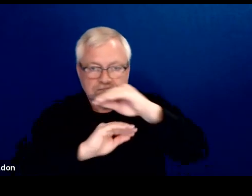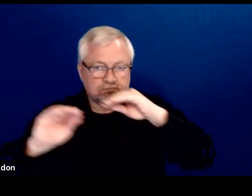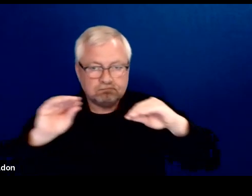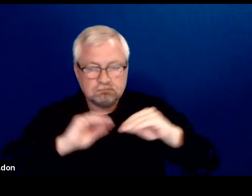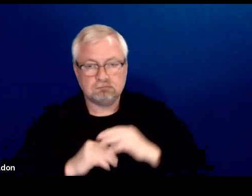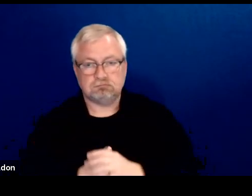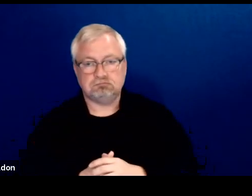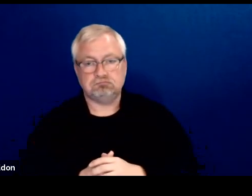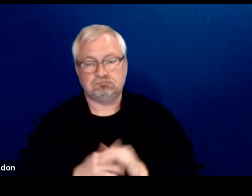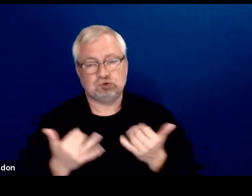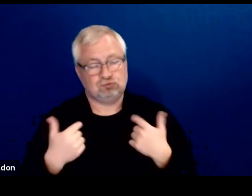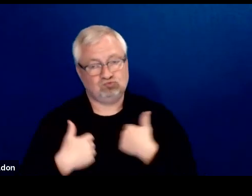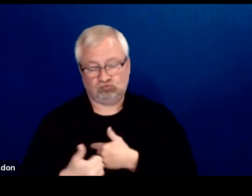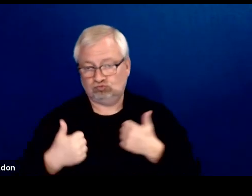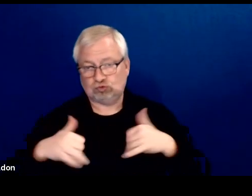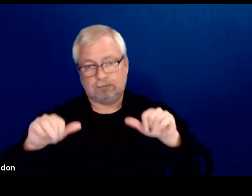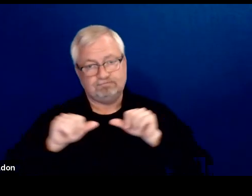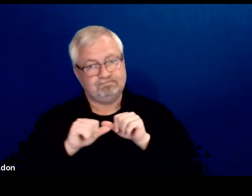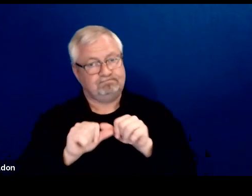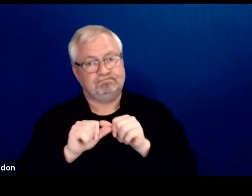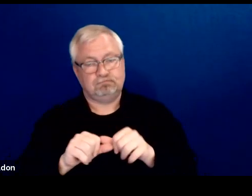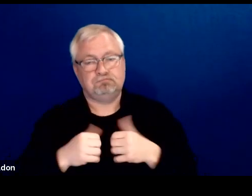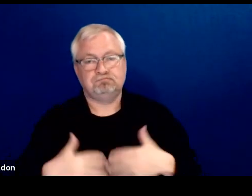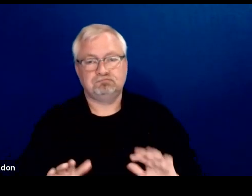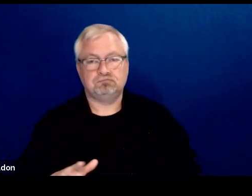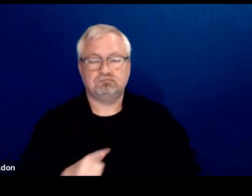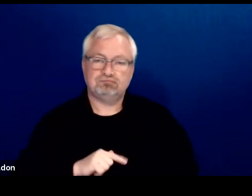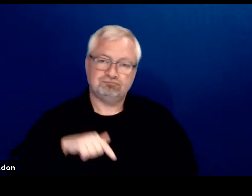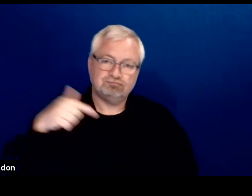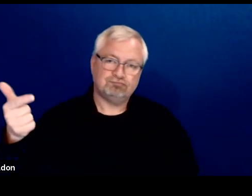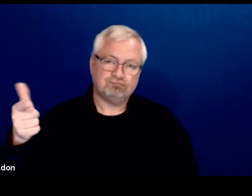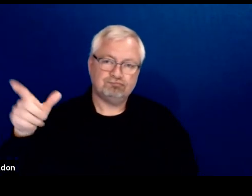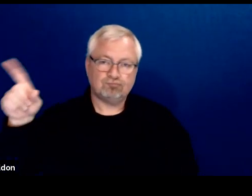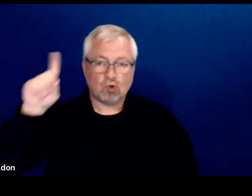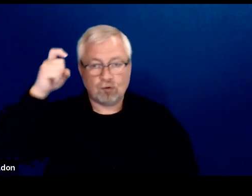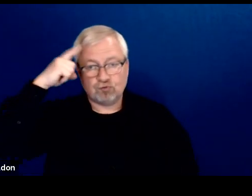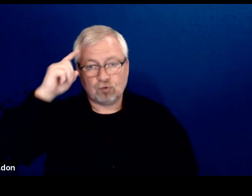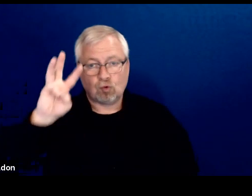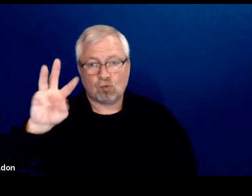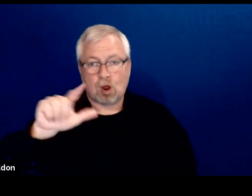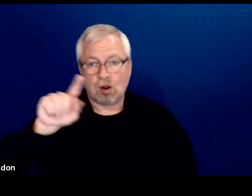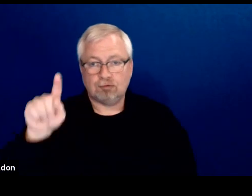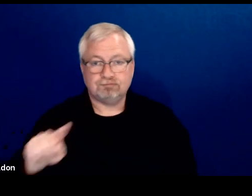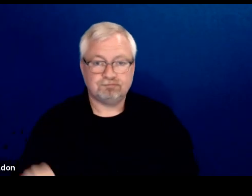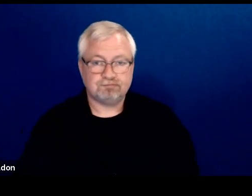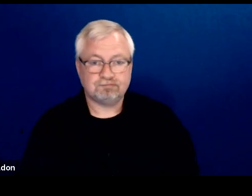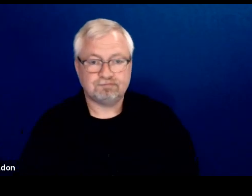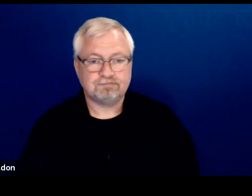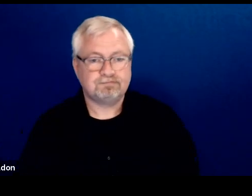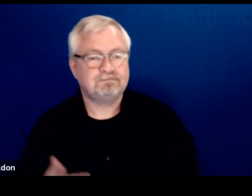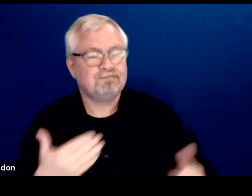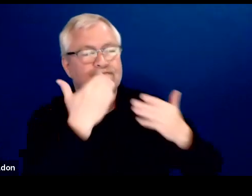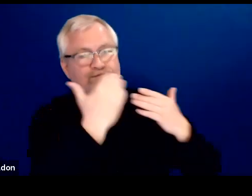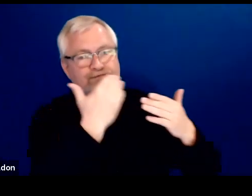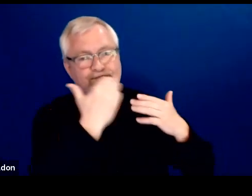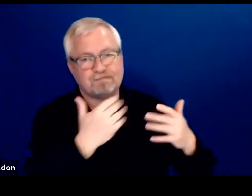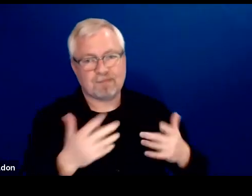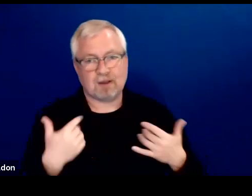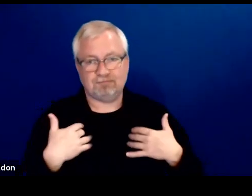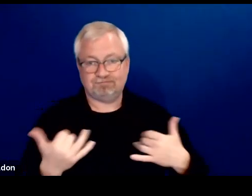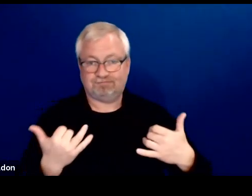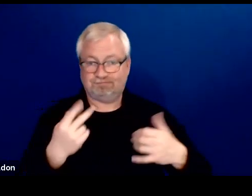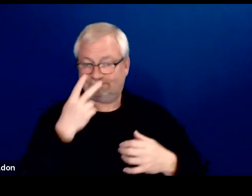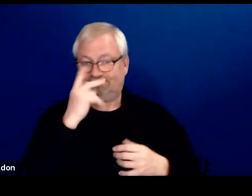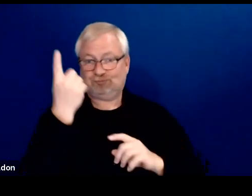Thank you, commissioners and directors. This is the first time I have been in the presence of them for about 16 days. We talk often every day,